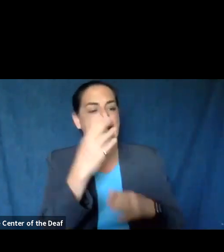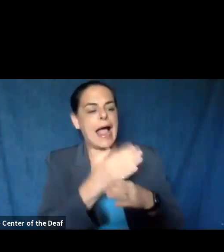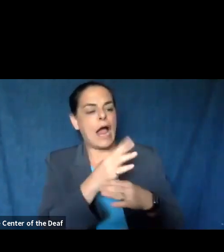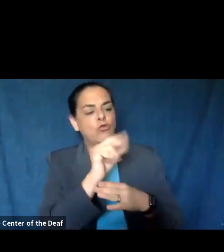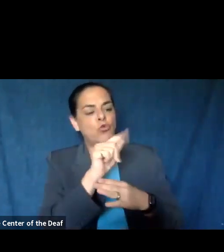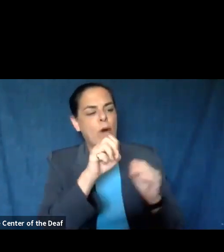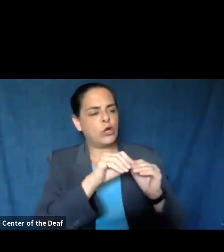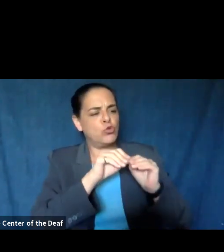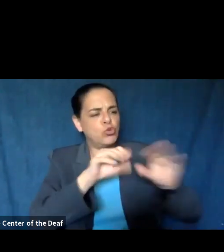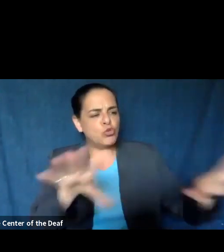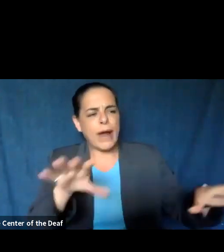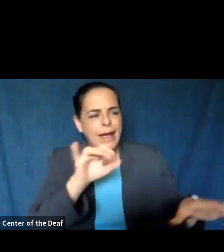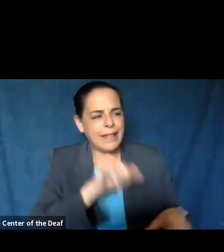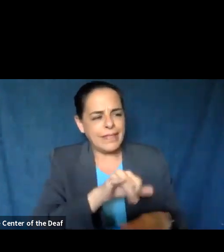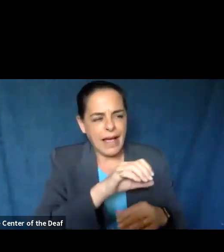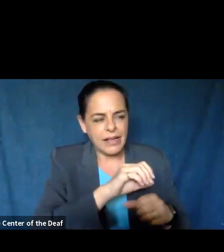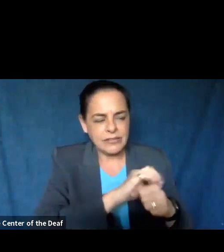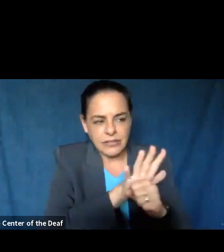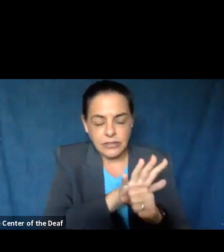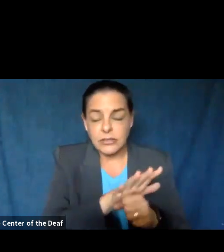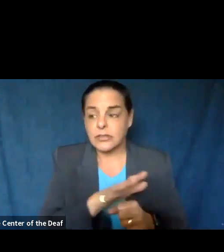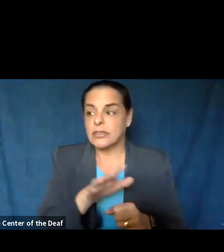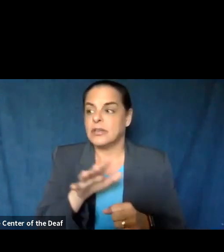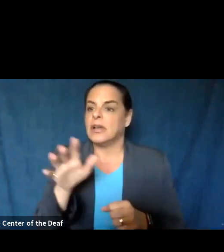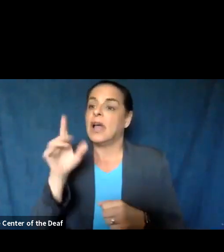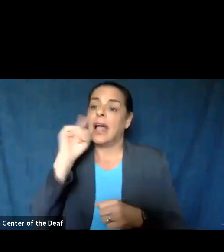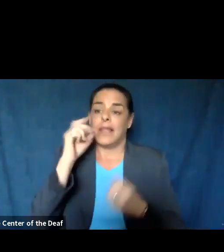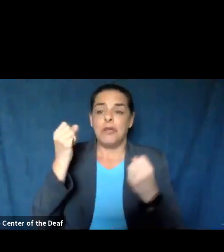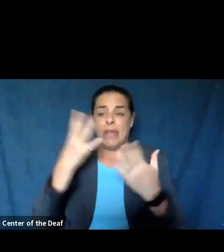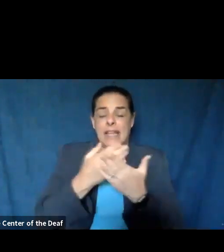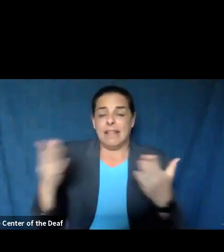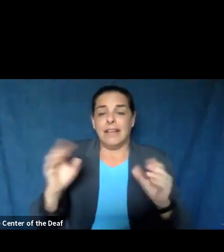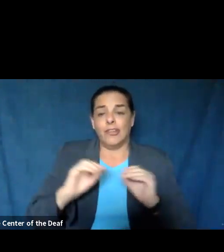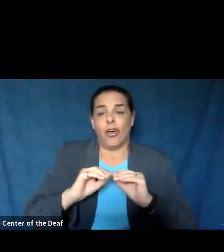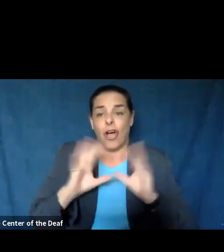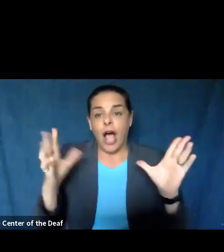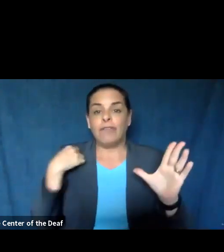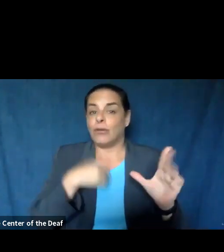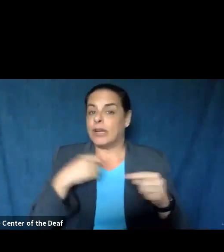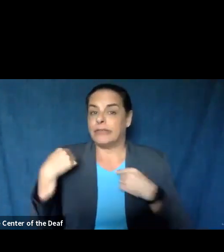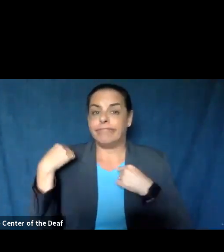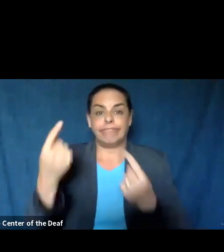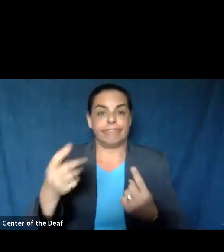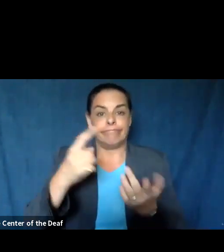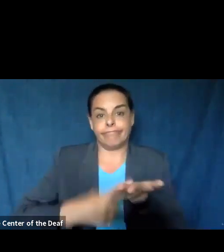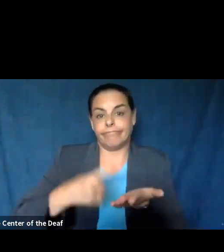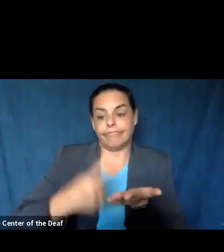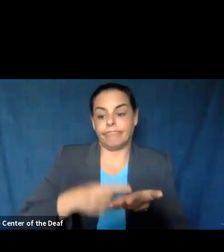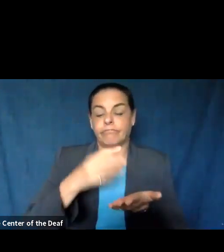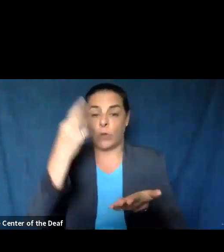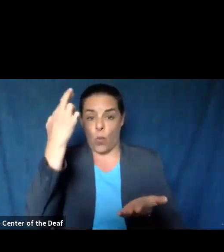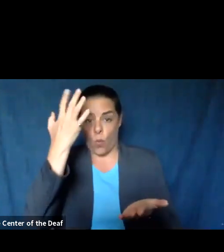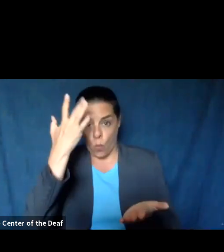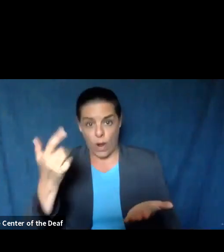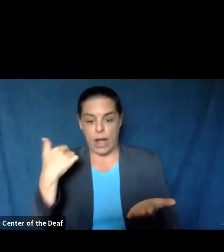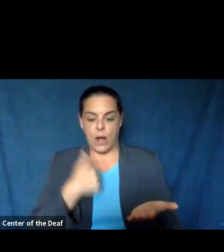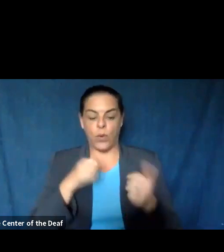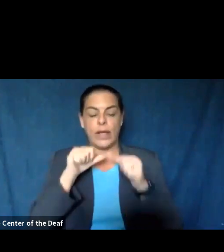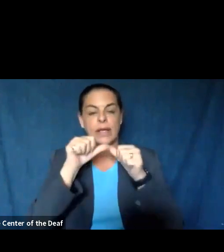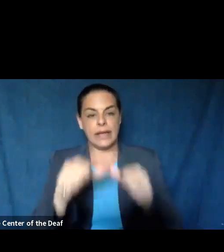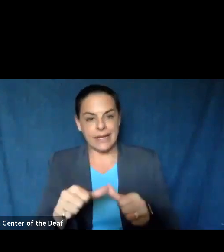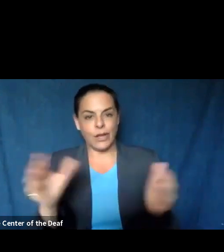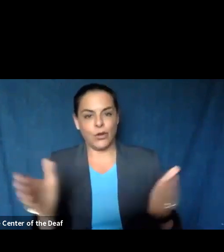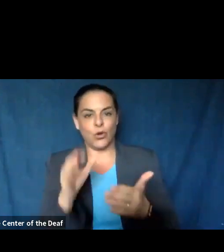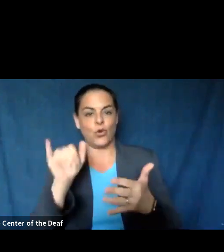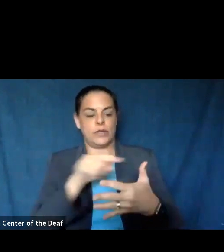virus? I think there can be a lot of things. So there's obviously, as we've been talking about, and why we continue to encourage the 5